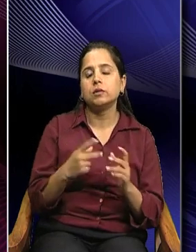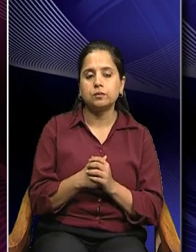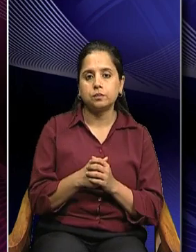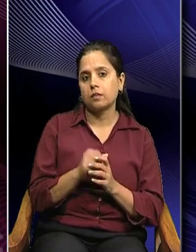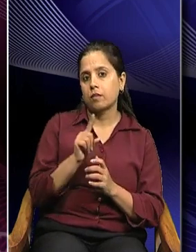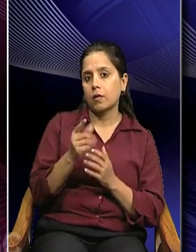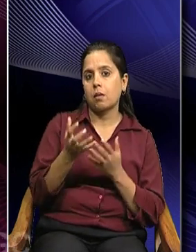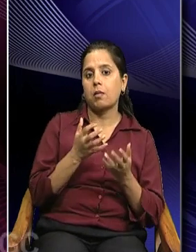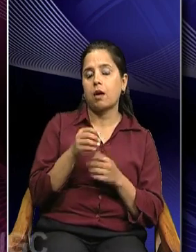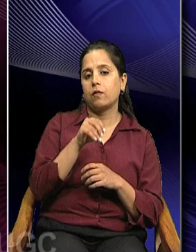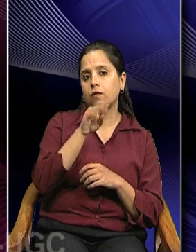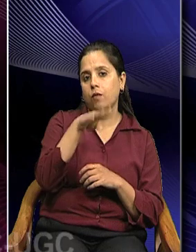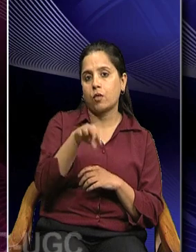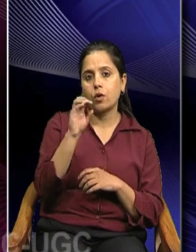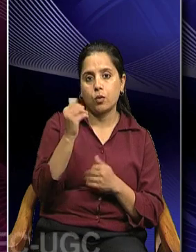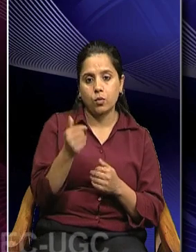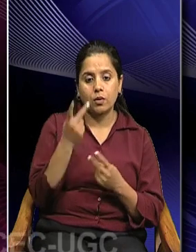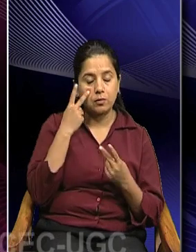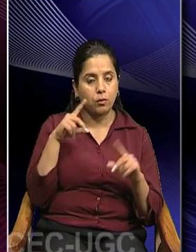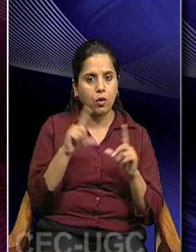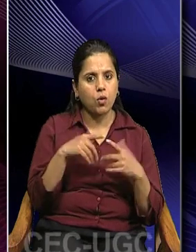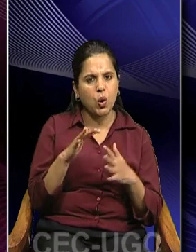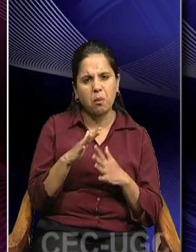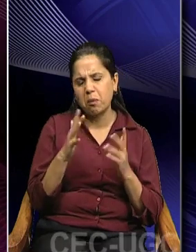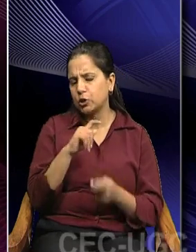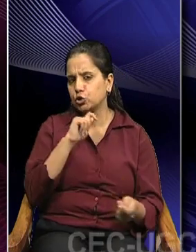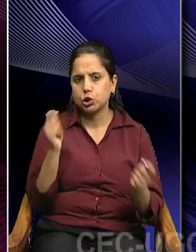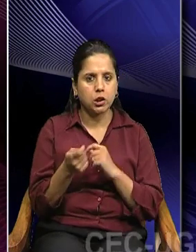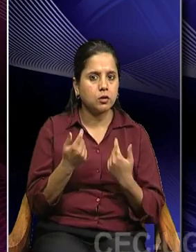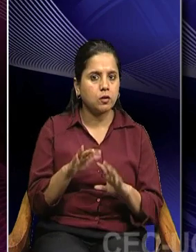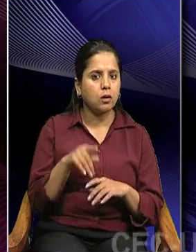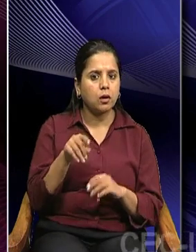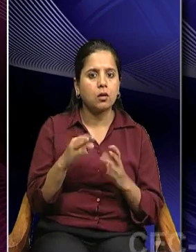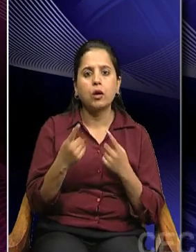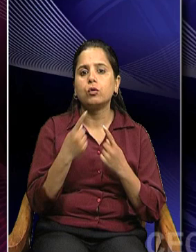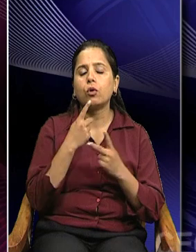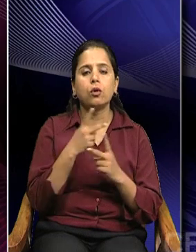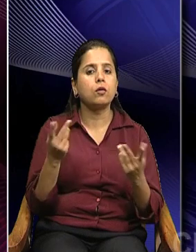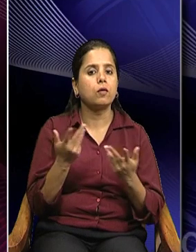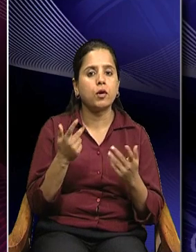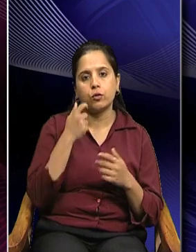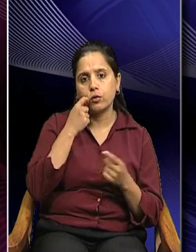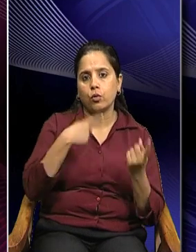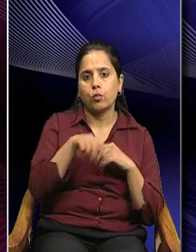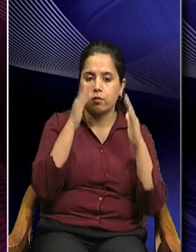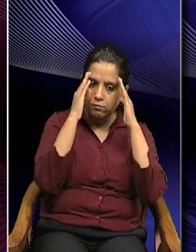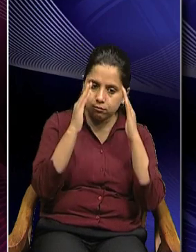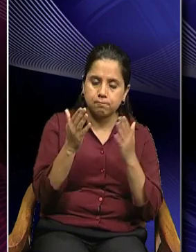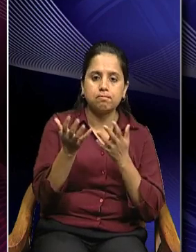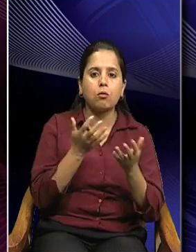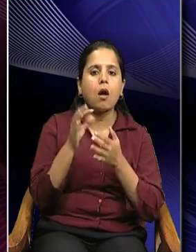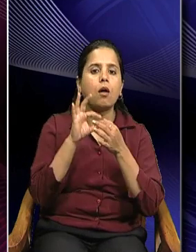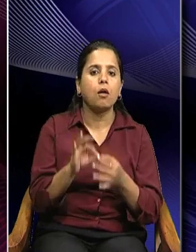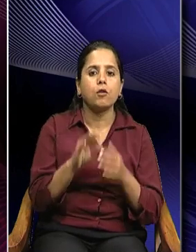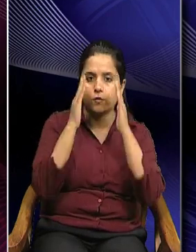But marketing 4.0 actually witnessed a drastic change. It started talking about human centered marketing, which